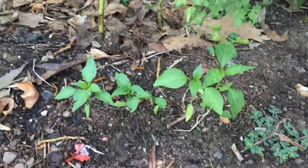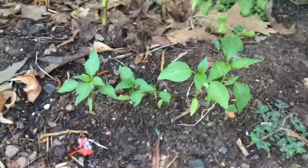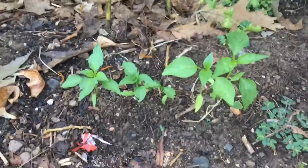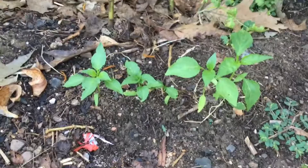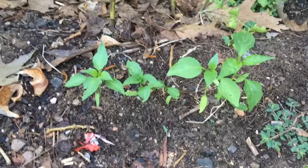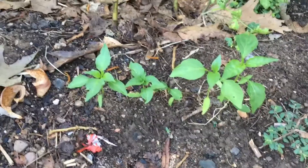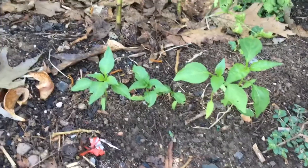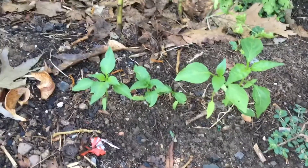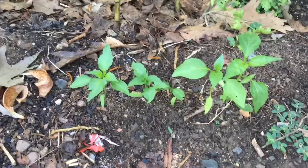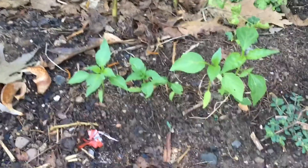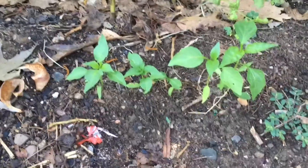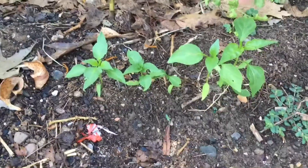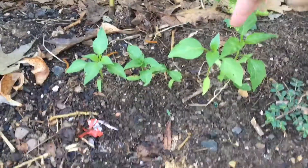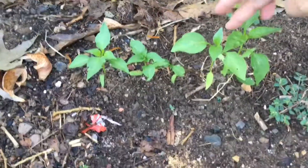peppers.